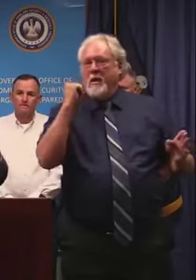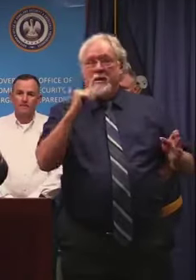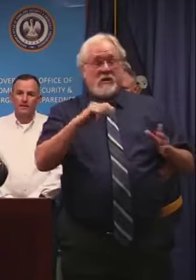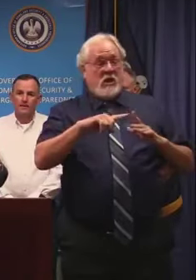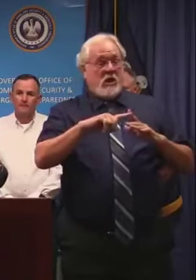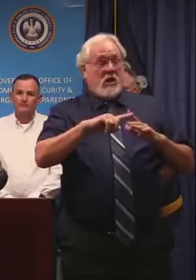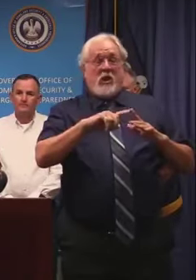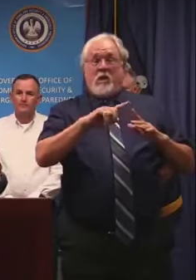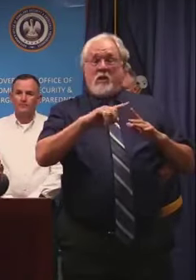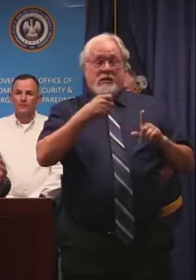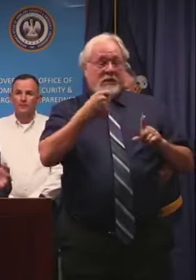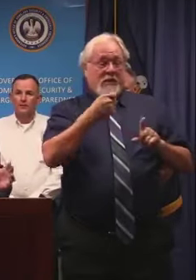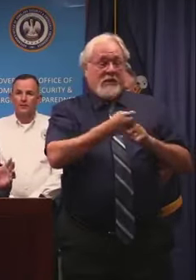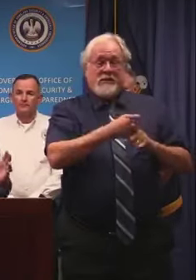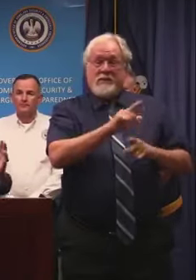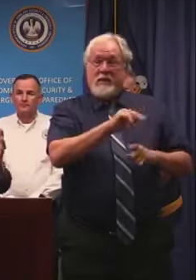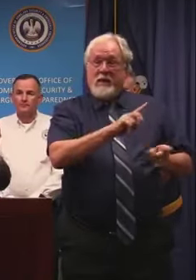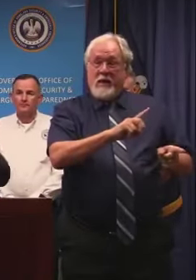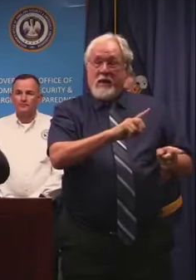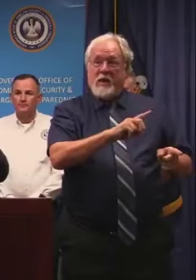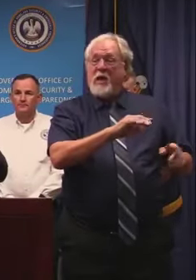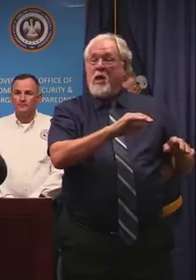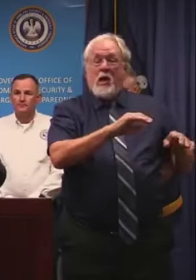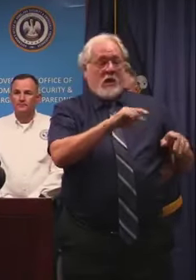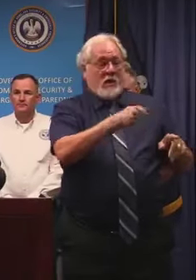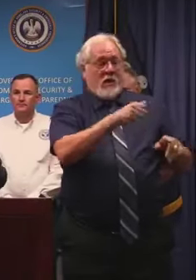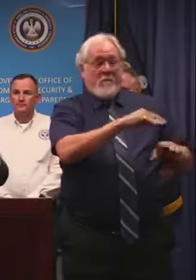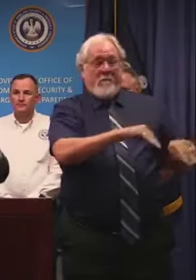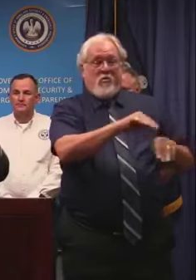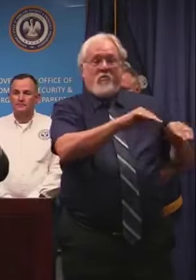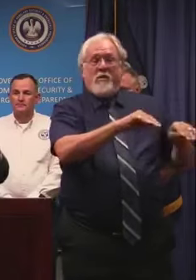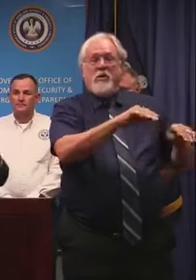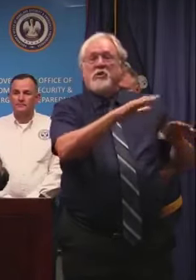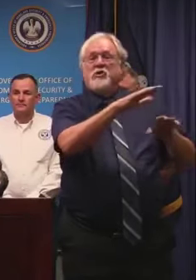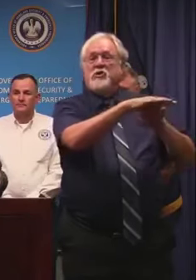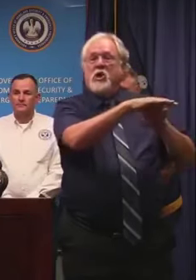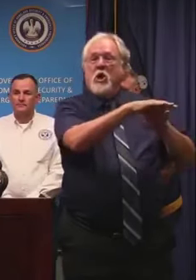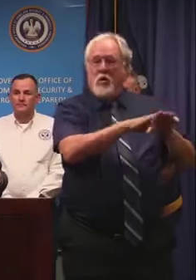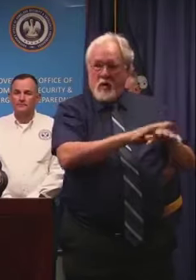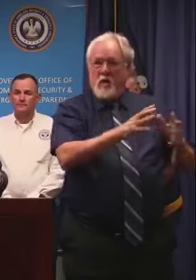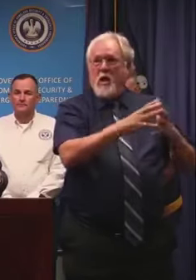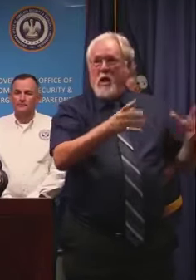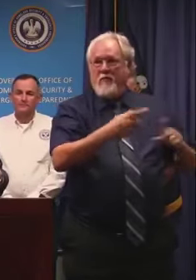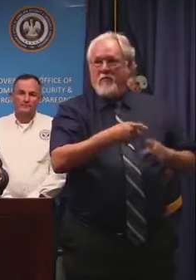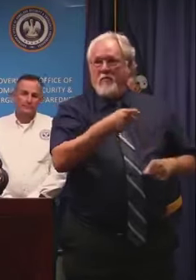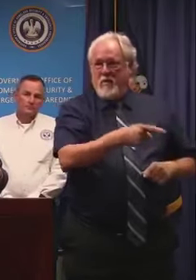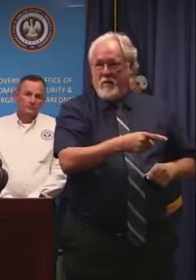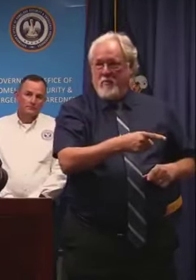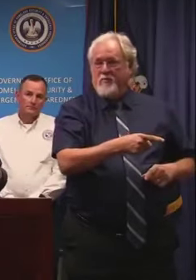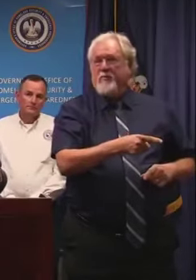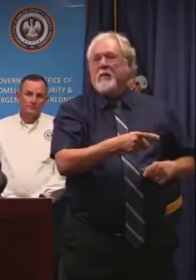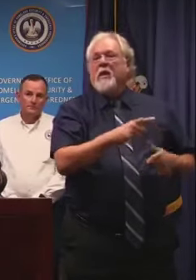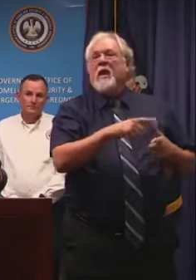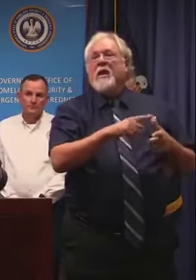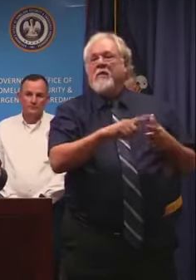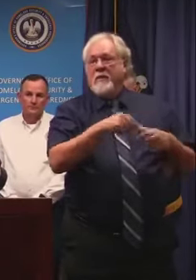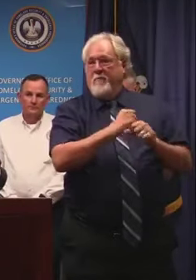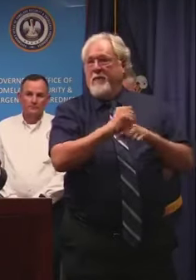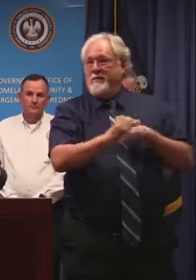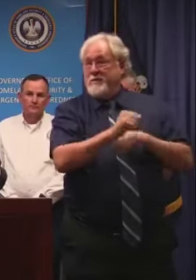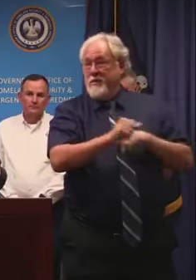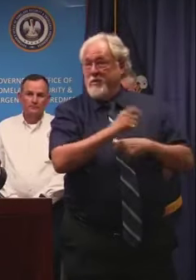storm makes landfall, the movement is projected to slow down considerably from there, which makes it particularly